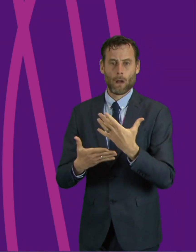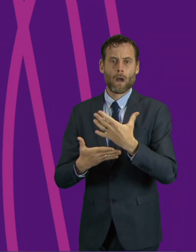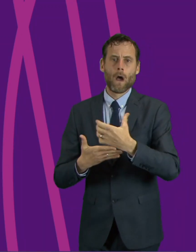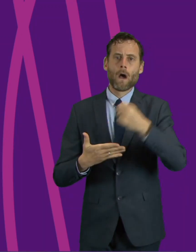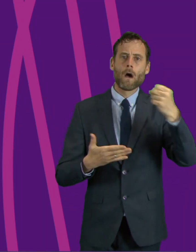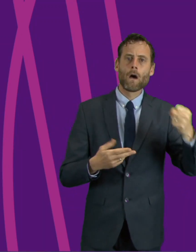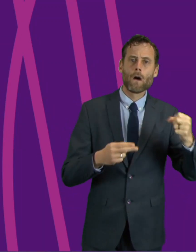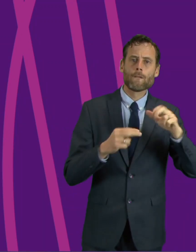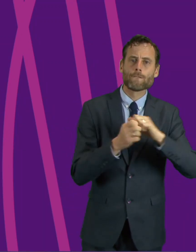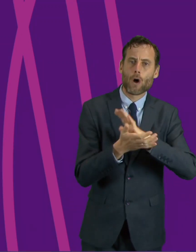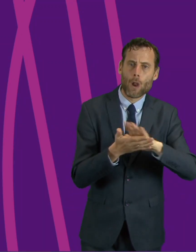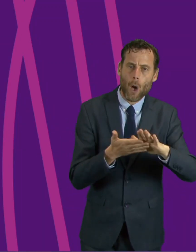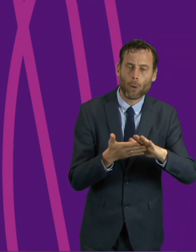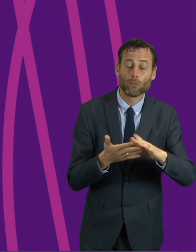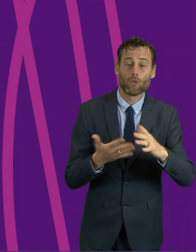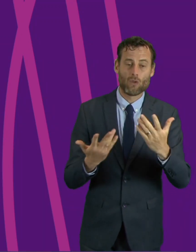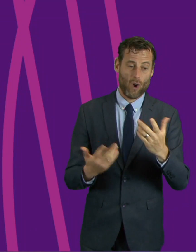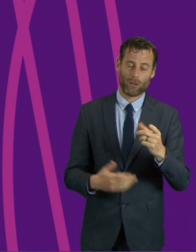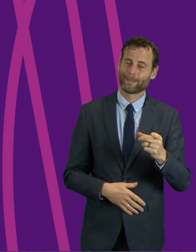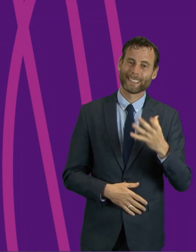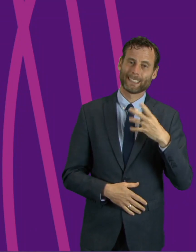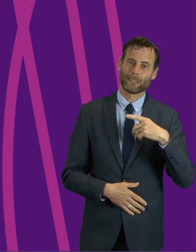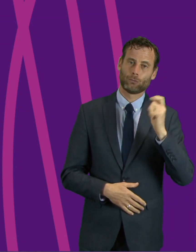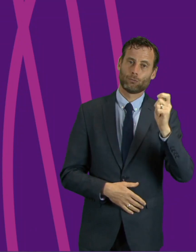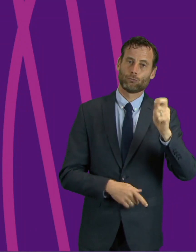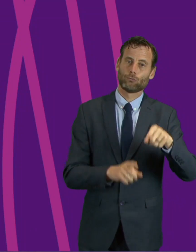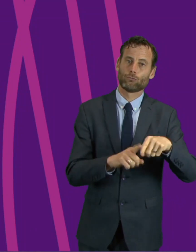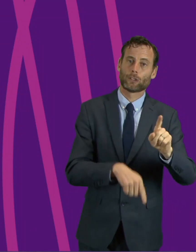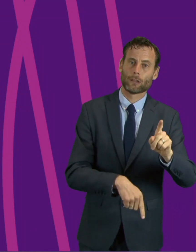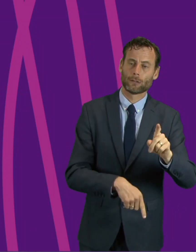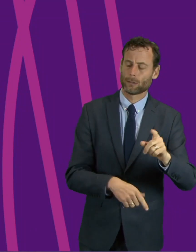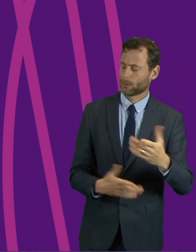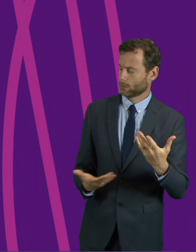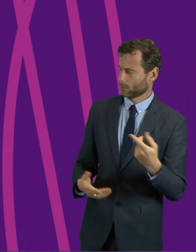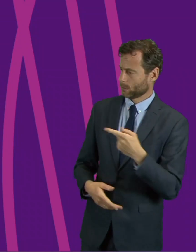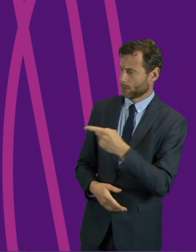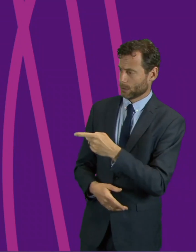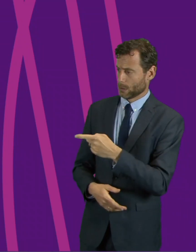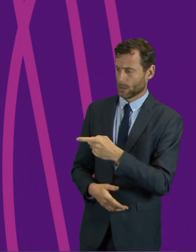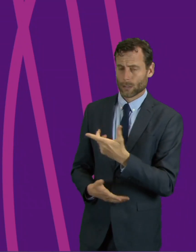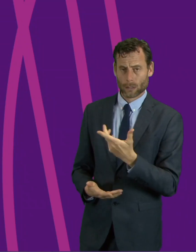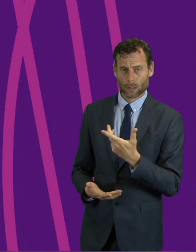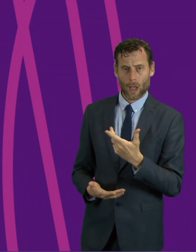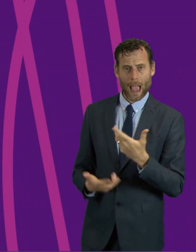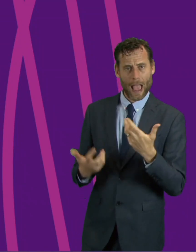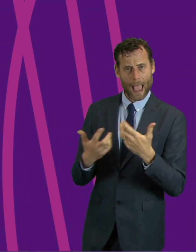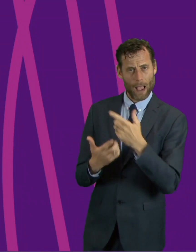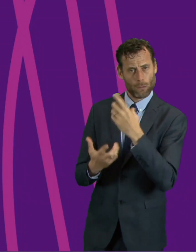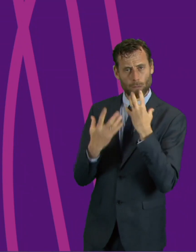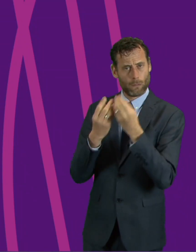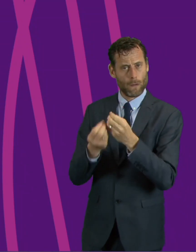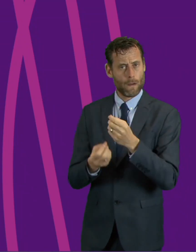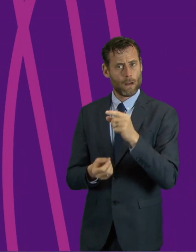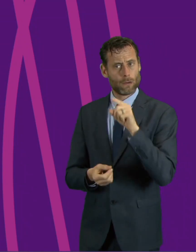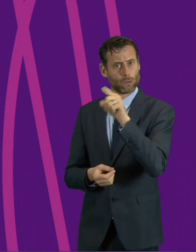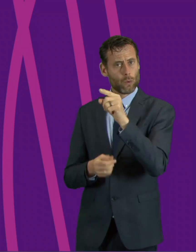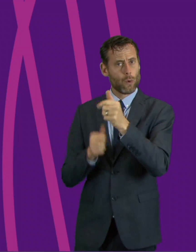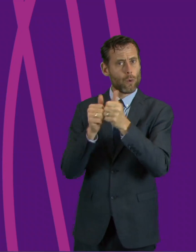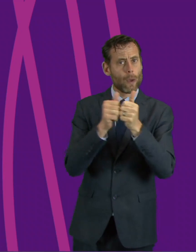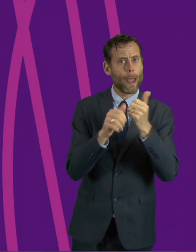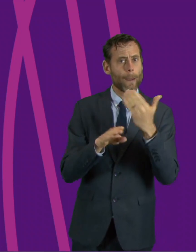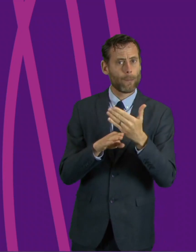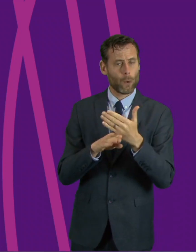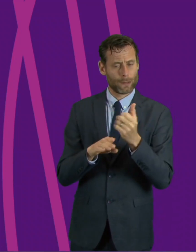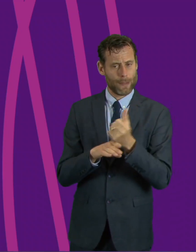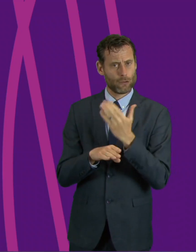open to challenge on grounds of unfair dismissal. What advice would she give to those employers? First Minister. I